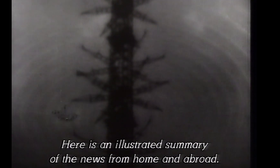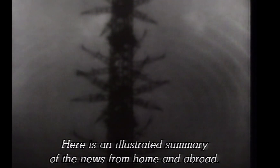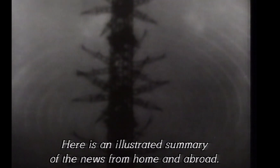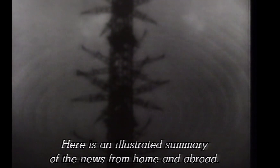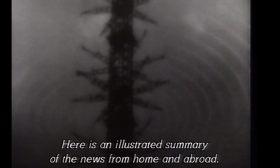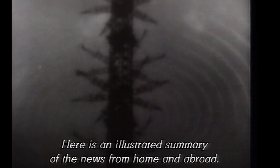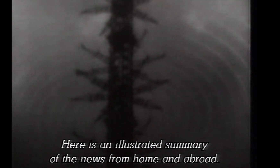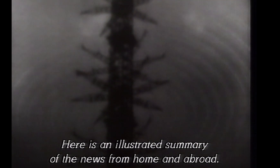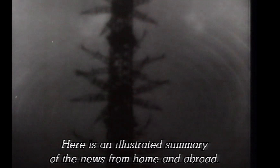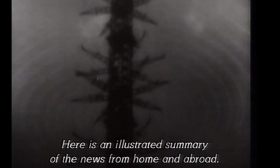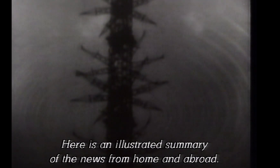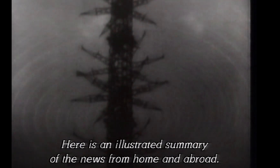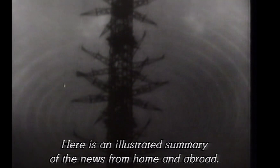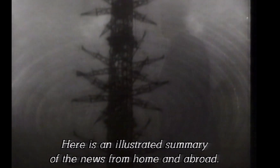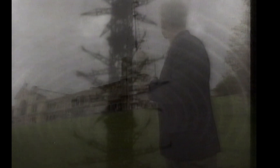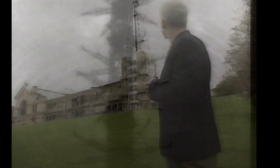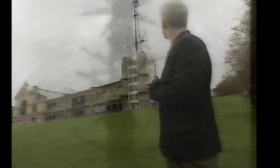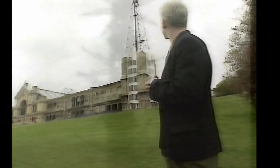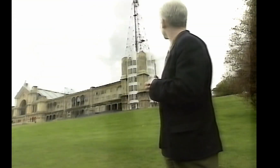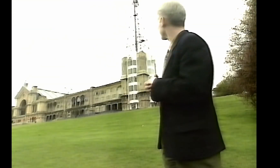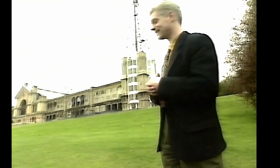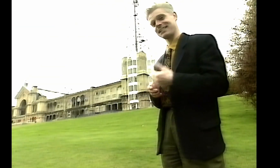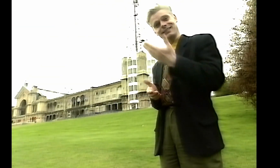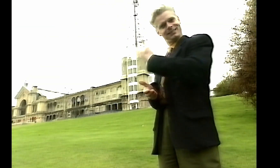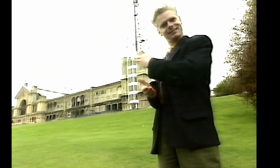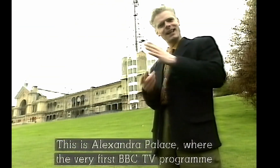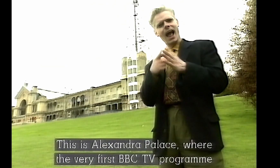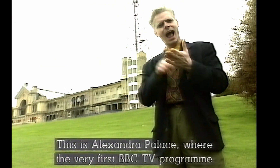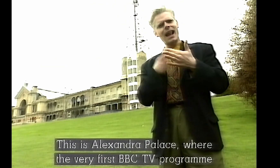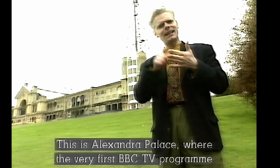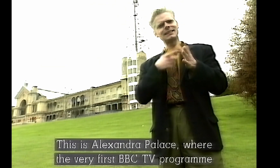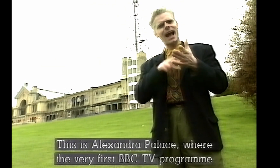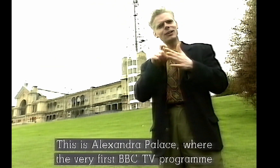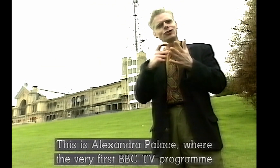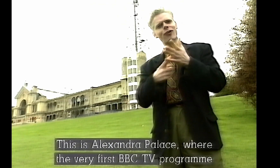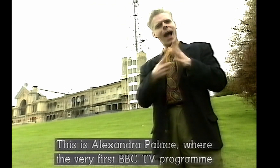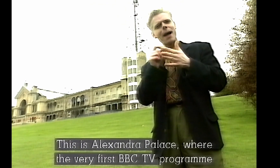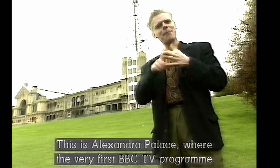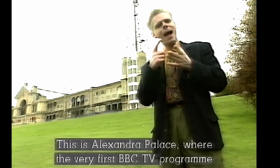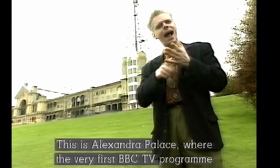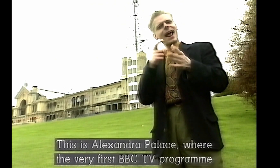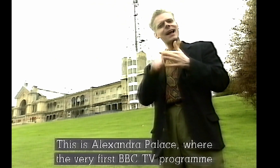Here is an illustrated summary of the news. It'll be followed by the latest film of events and happenings at home and abroad.